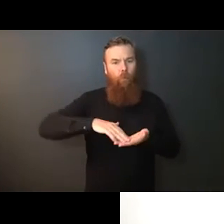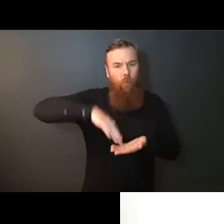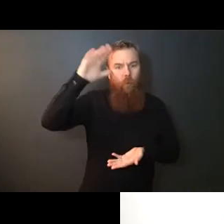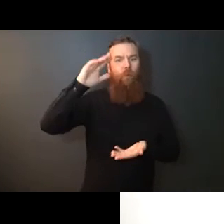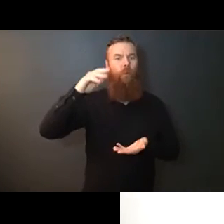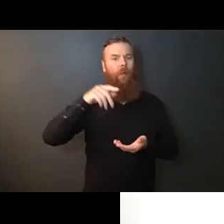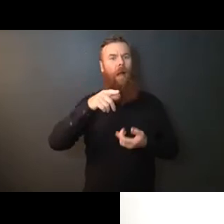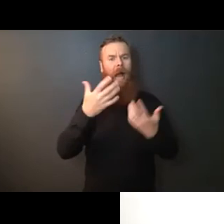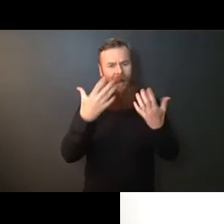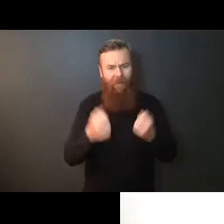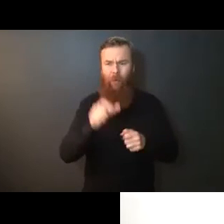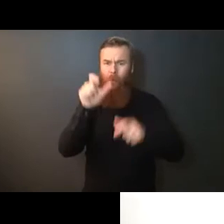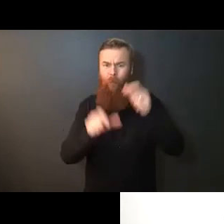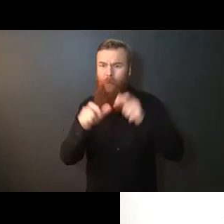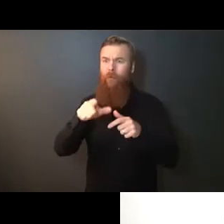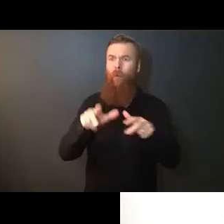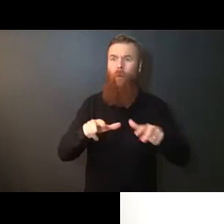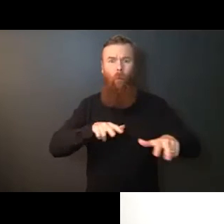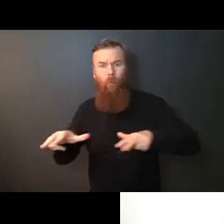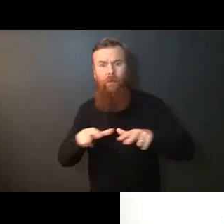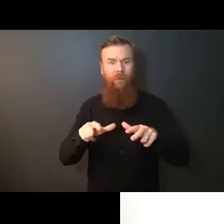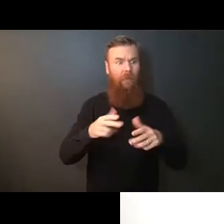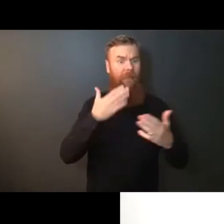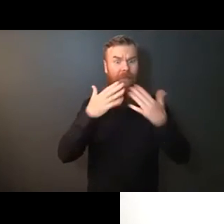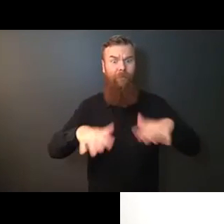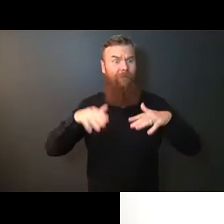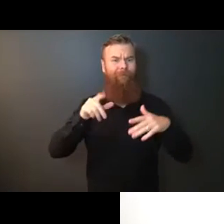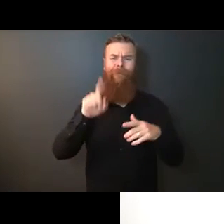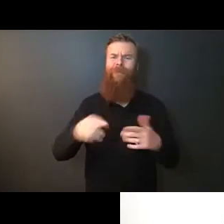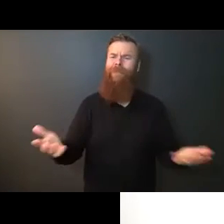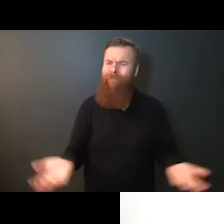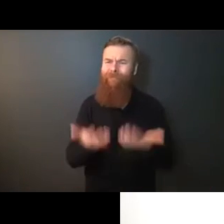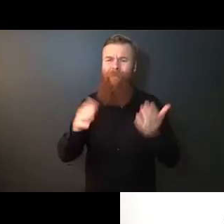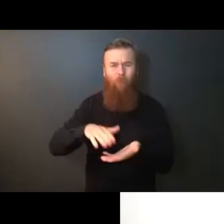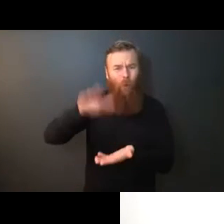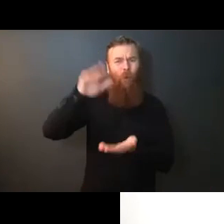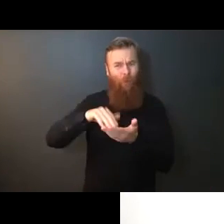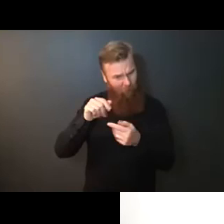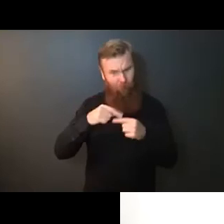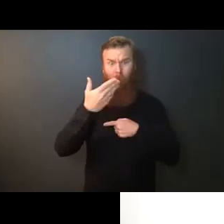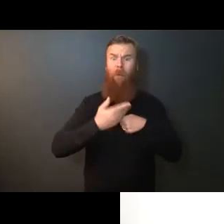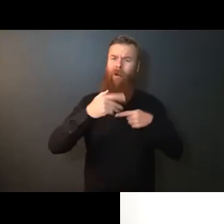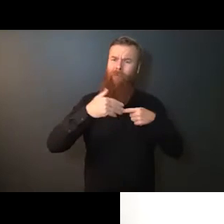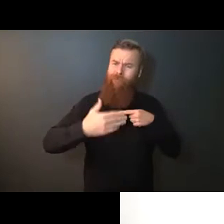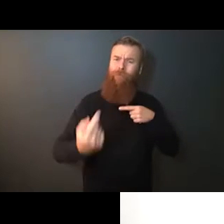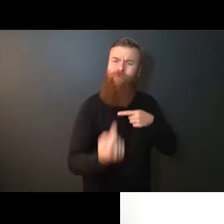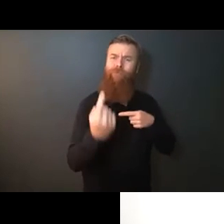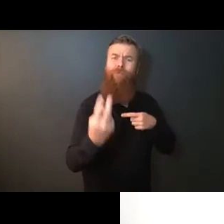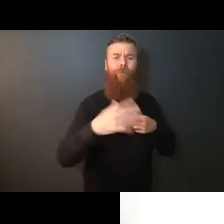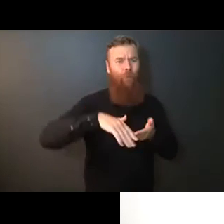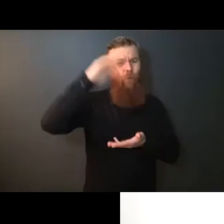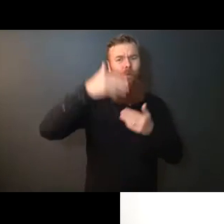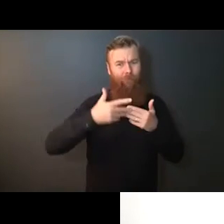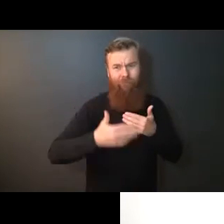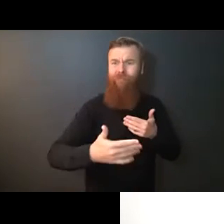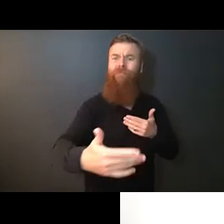to even go farther. And actually, in this kind of two-direction strategy,